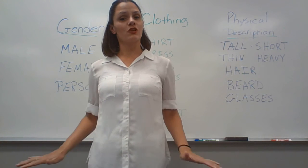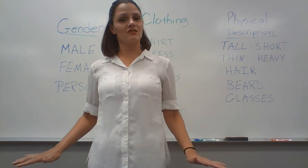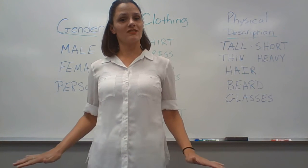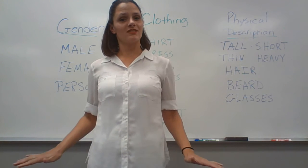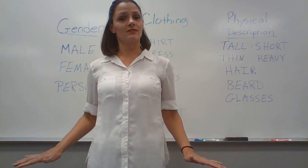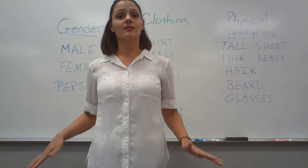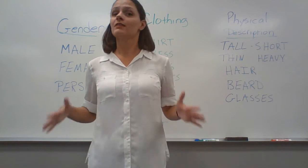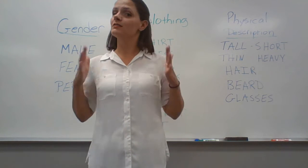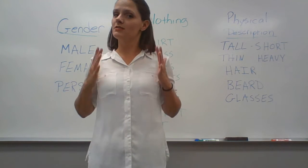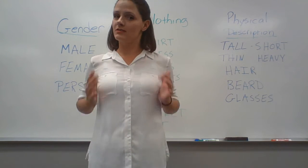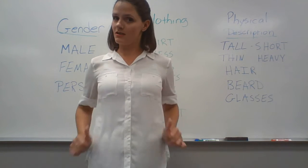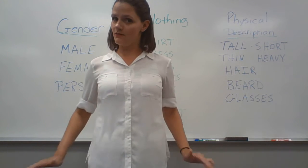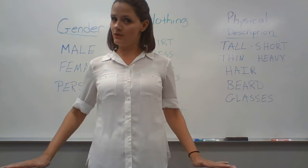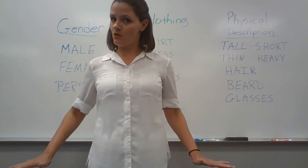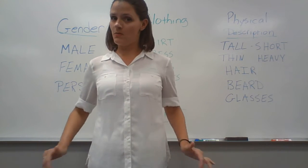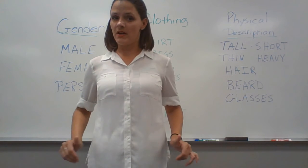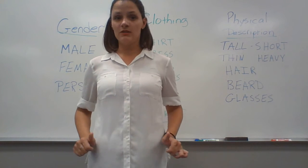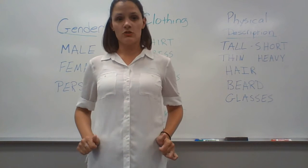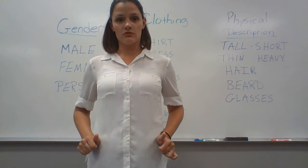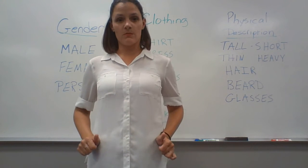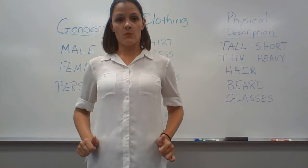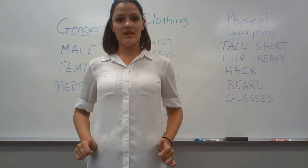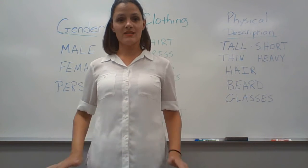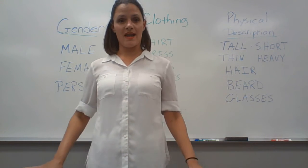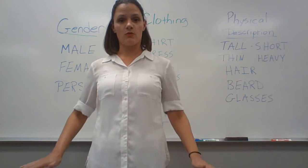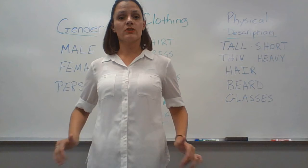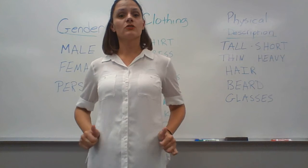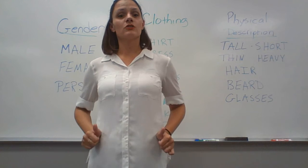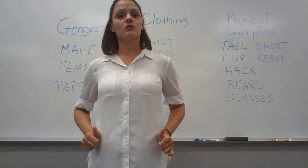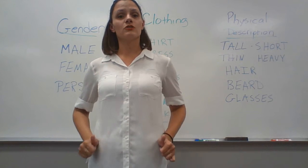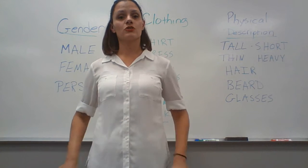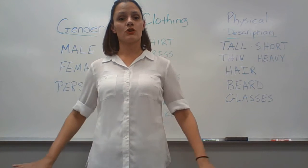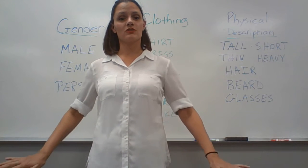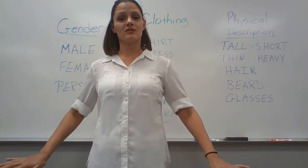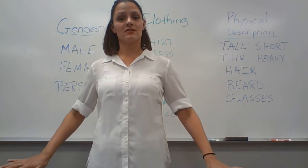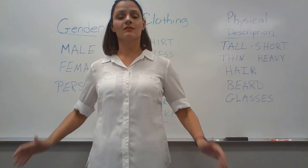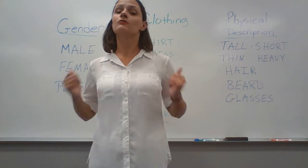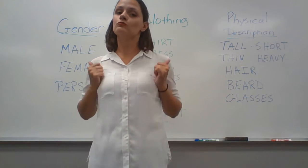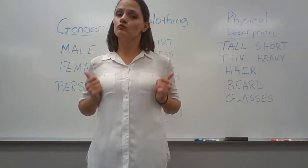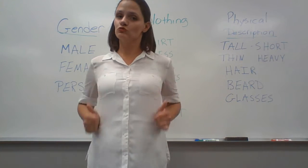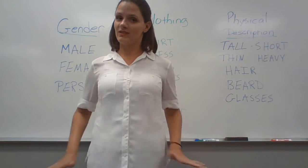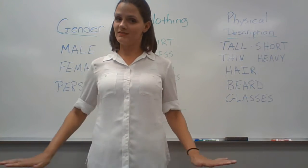Skirt. Doesn't cover your whole body, just from the waist out. Skirt.